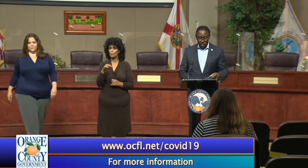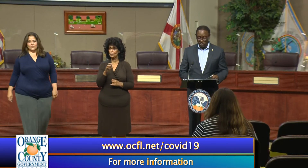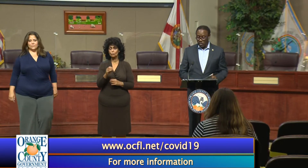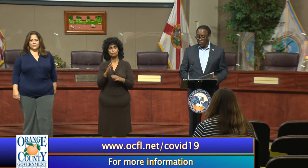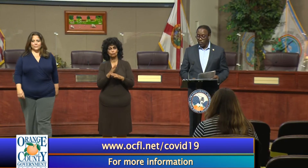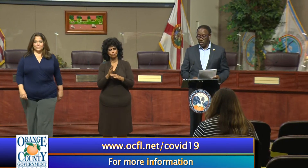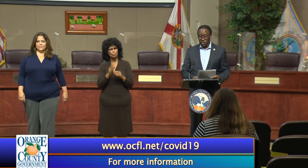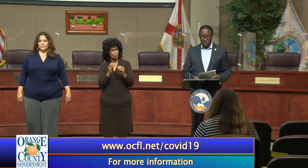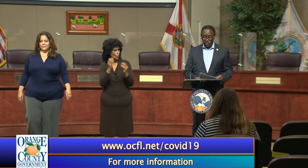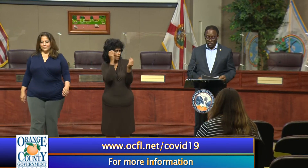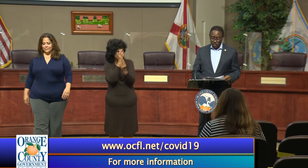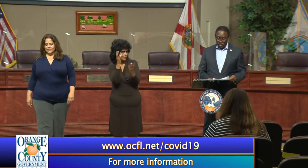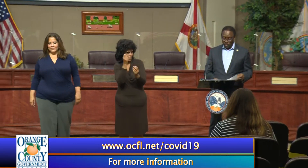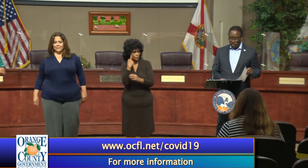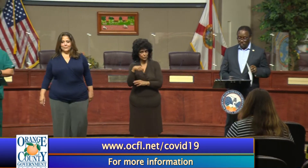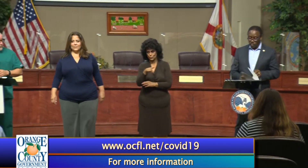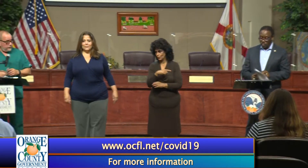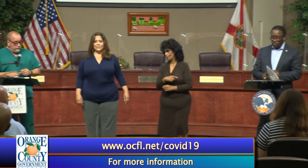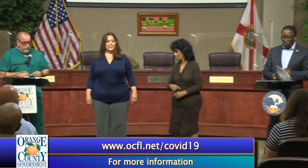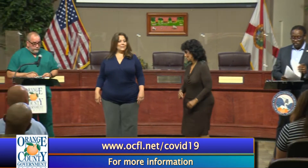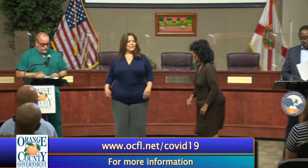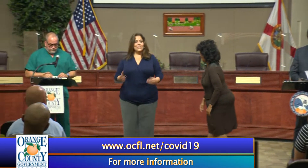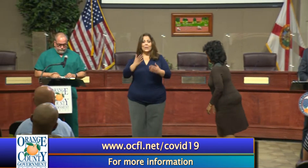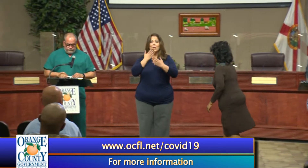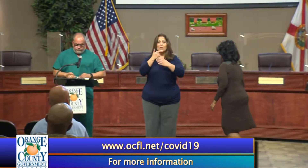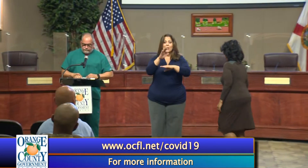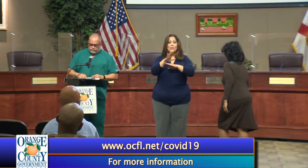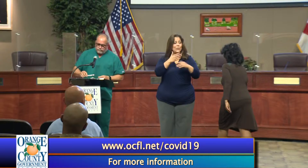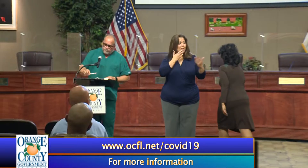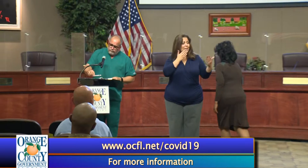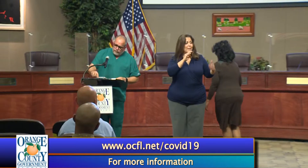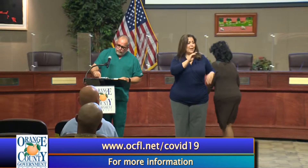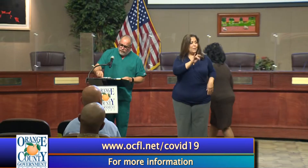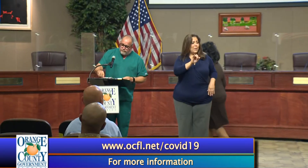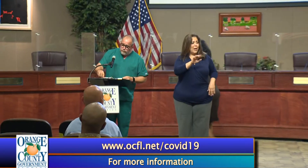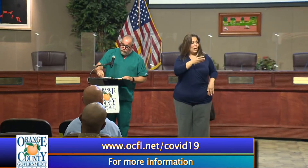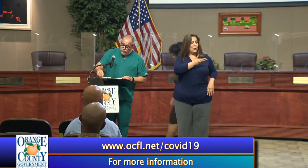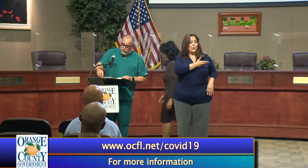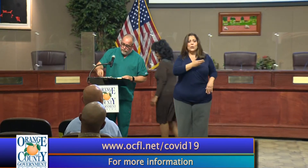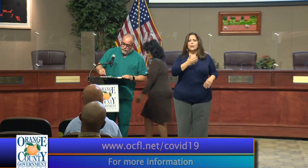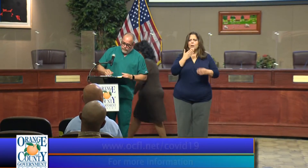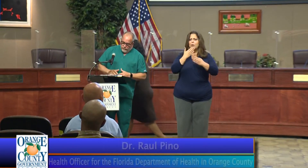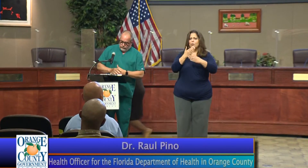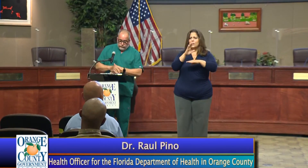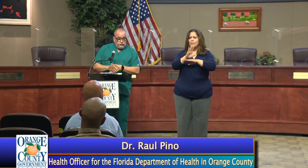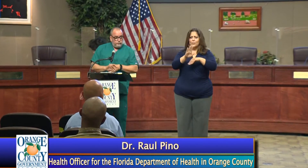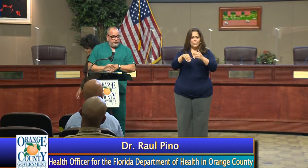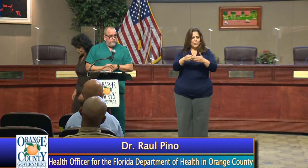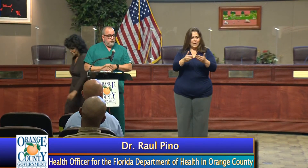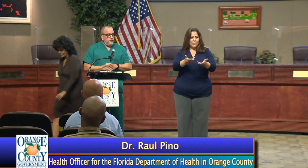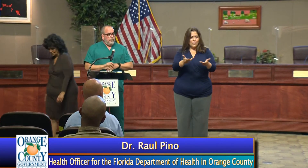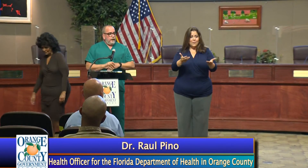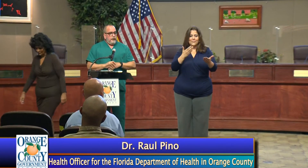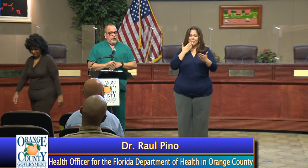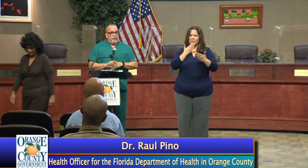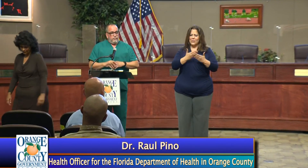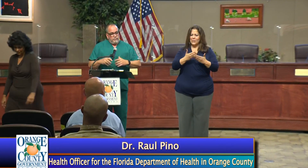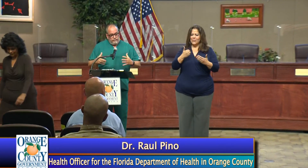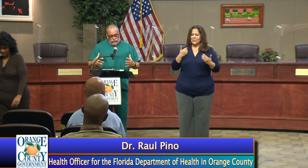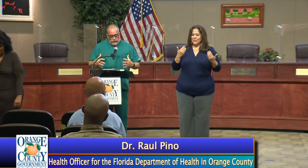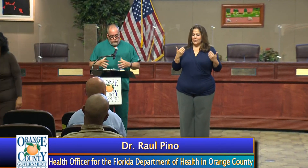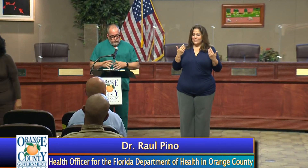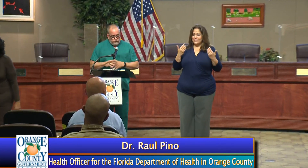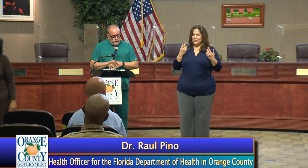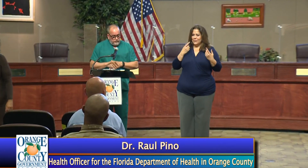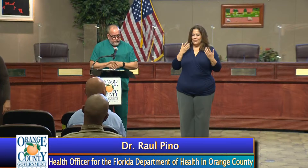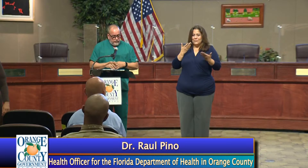you additional information. Good afternoon. Thank you, Mayor. Good afternoon, everyone. Good to be here.